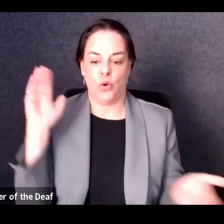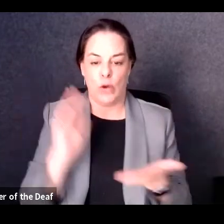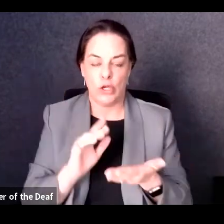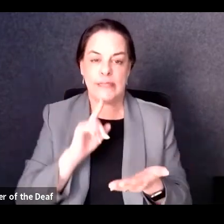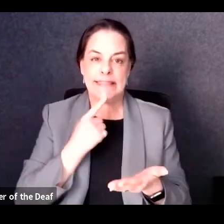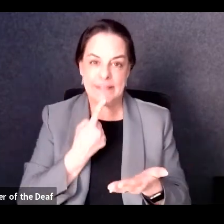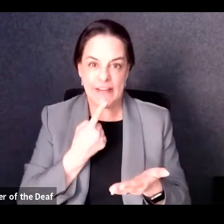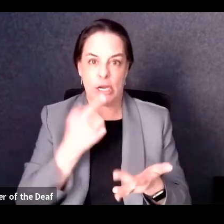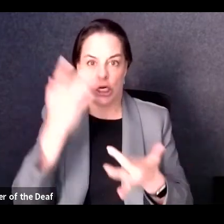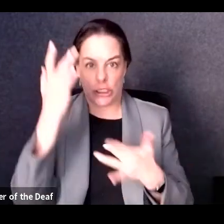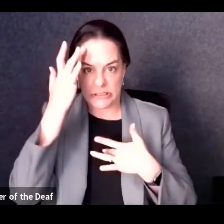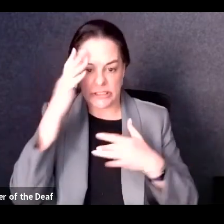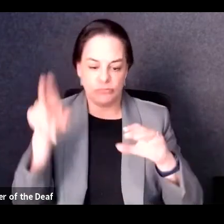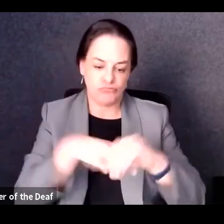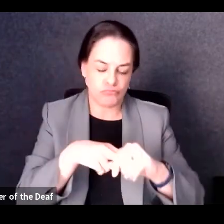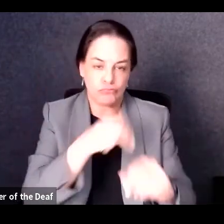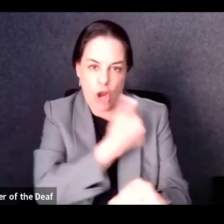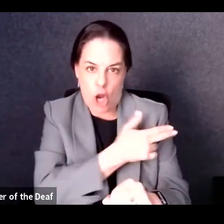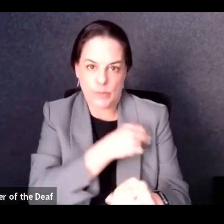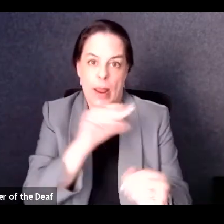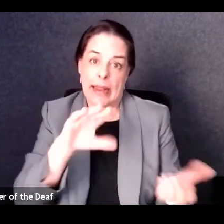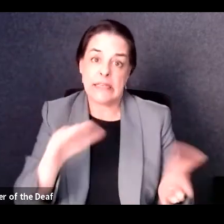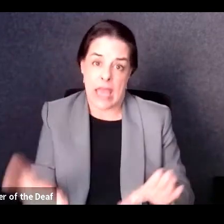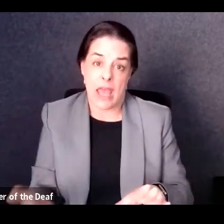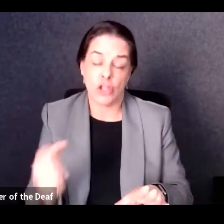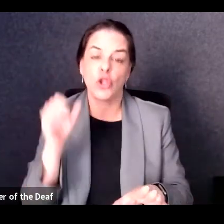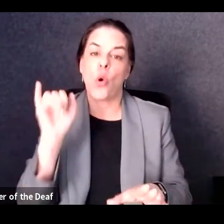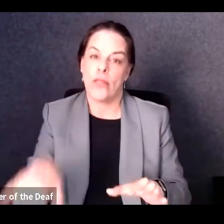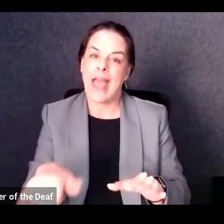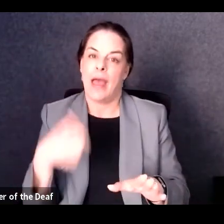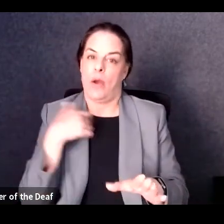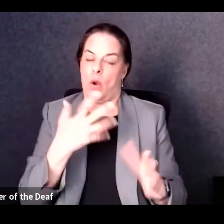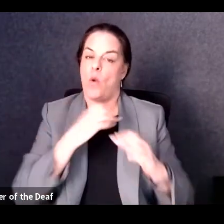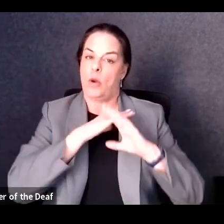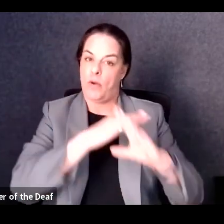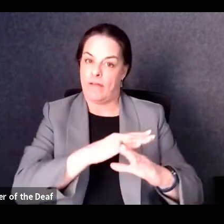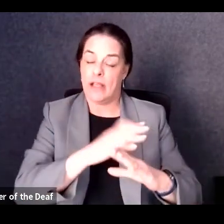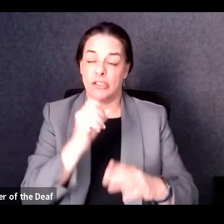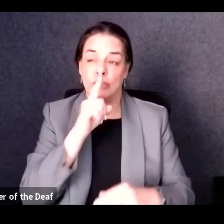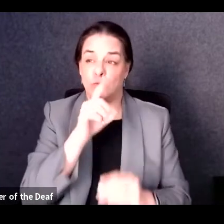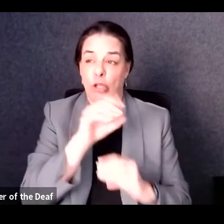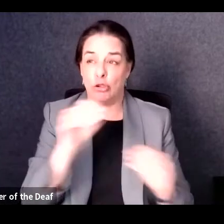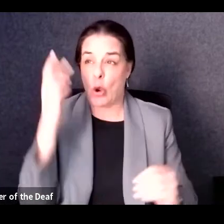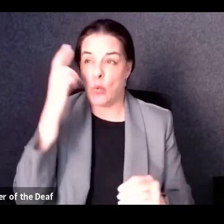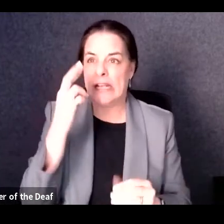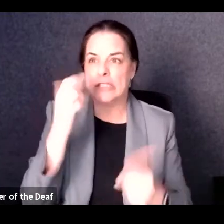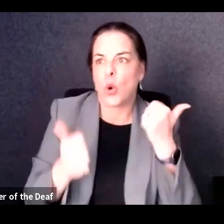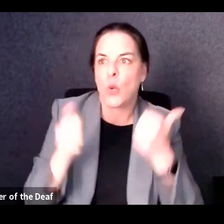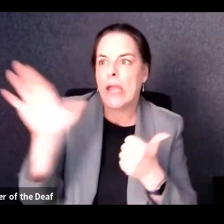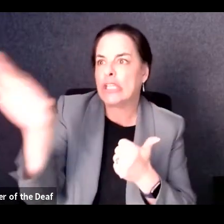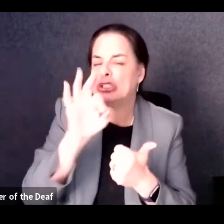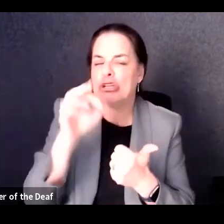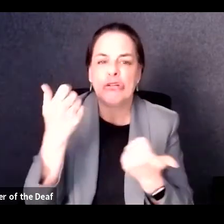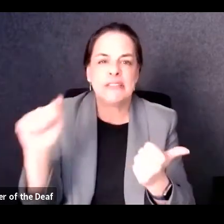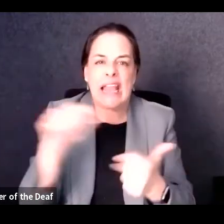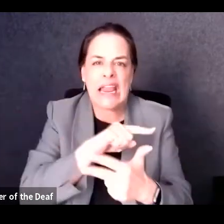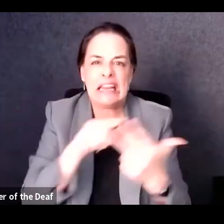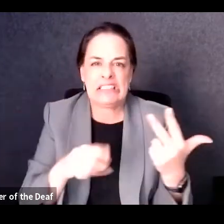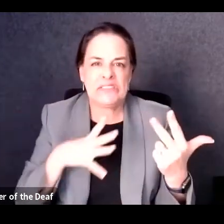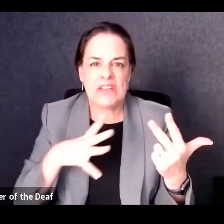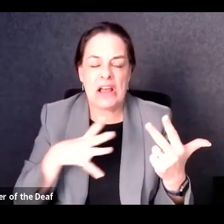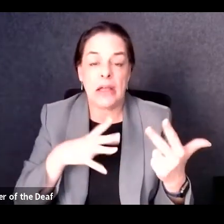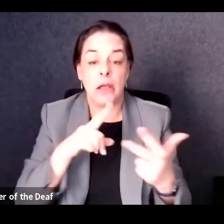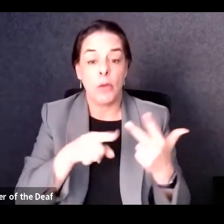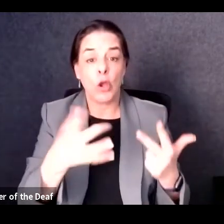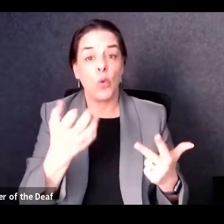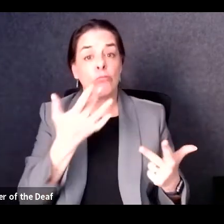severe disease, hospitalization, and death. So those are the things we want to prevent. So there's really no reason to choose which vaccine. But if you do want to